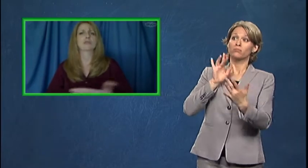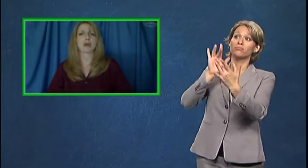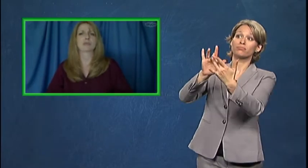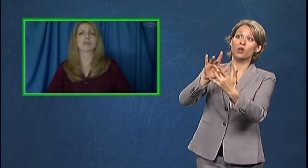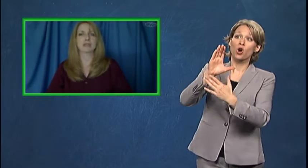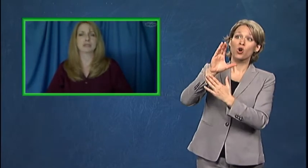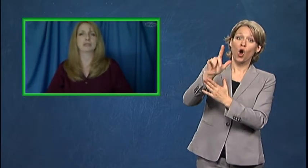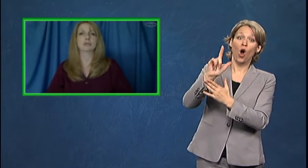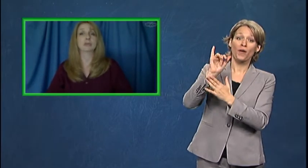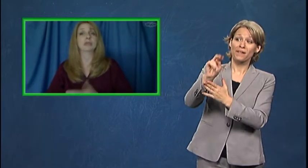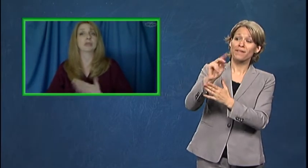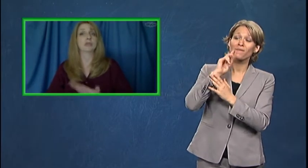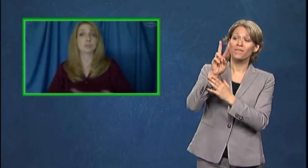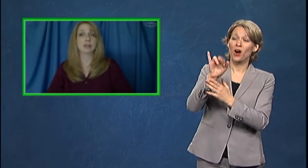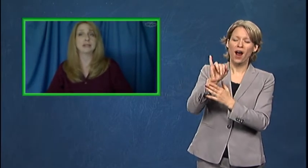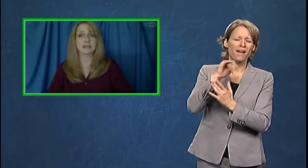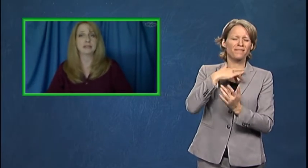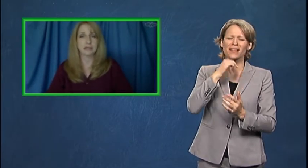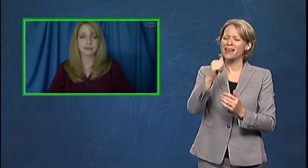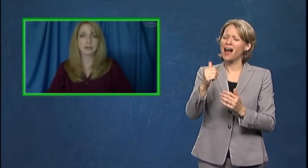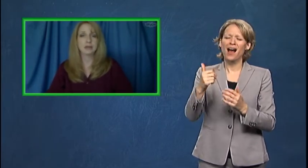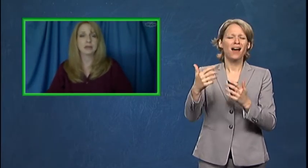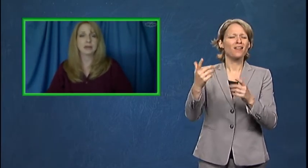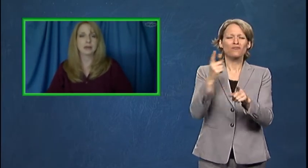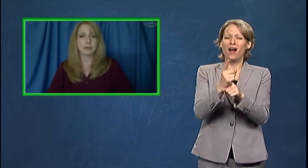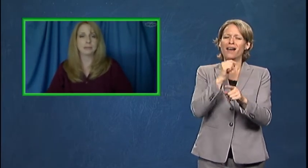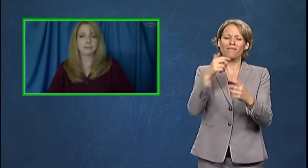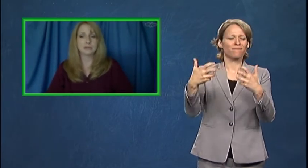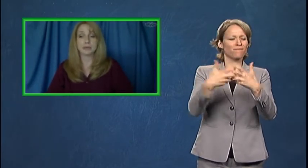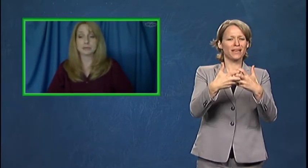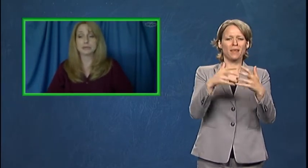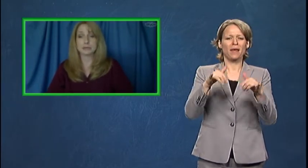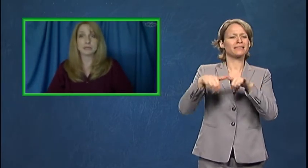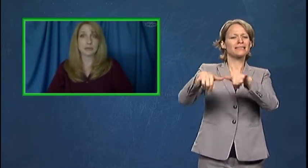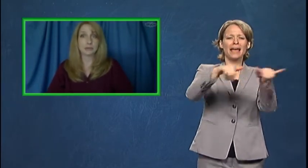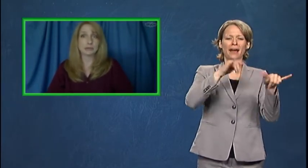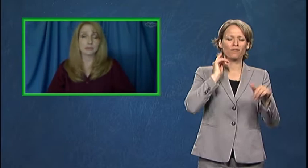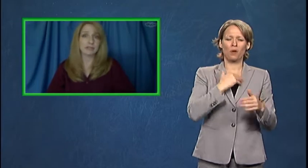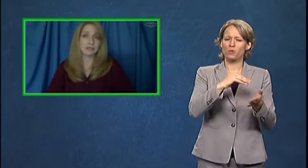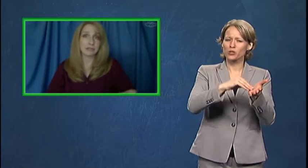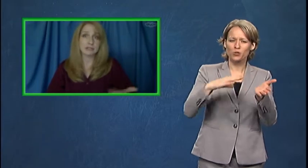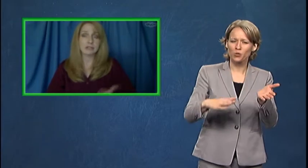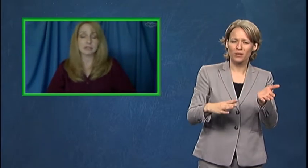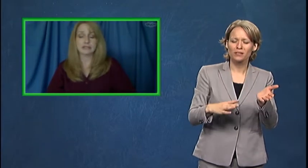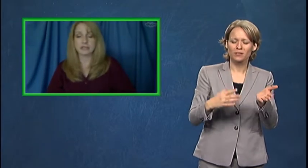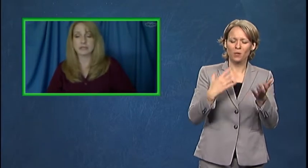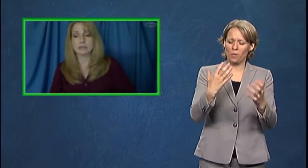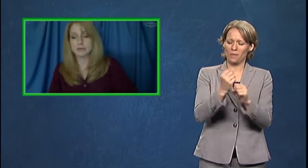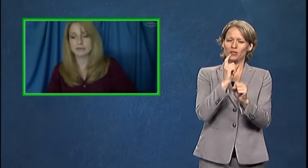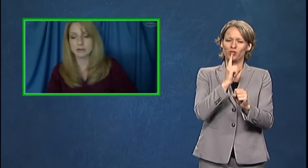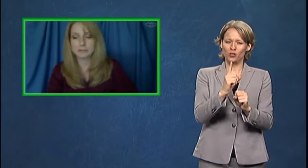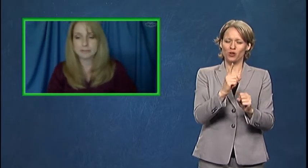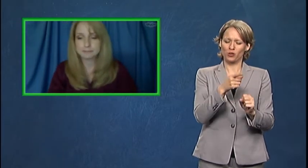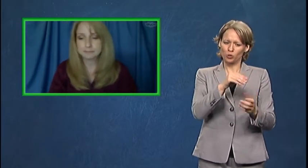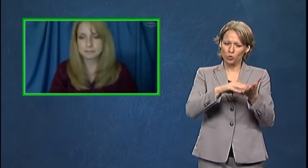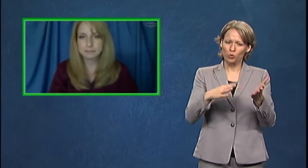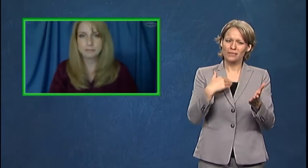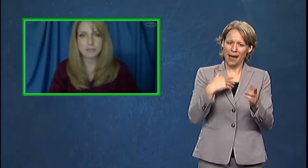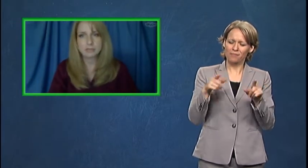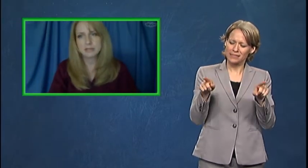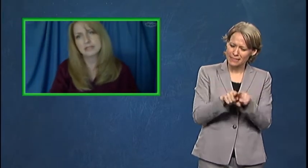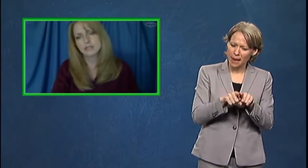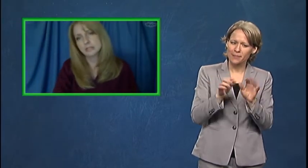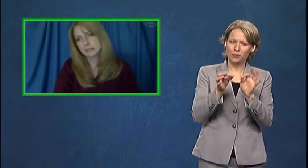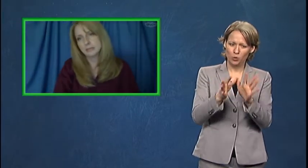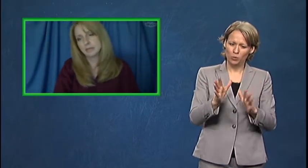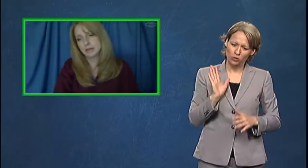ethical, proper thing to do would be to apply that standard to other students that we're serving, even if it's in the video environment.